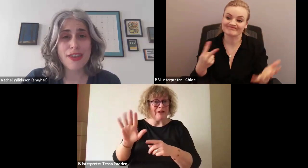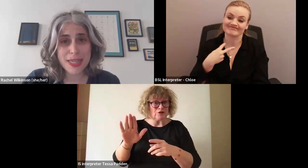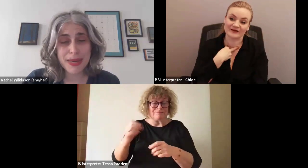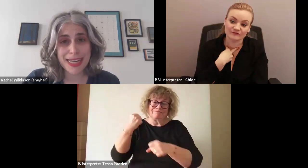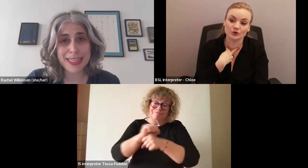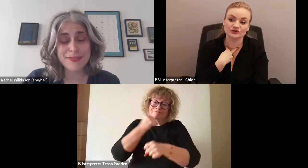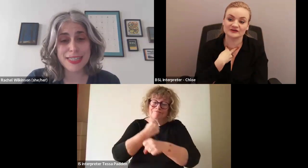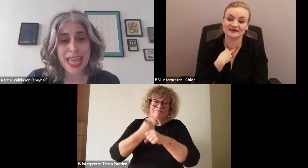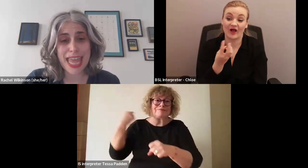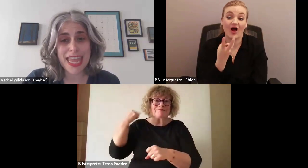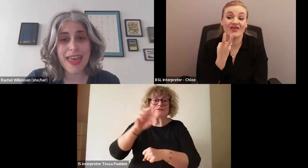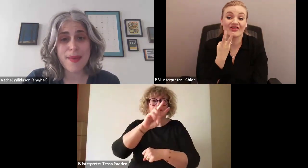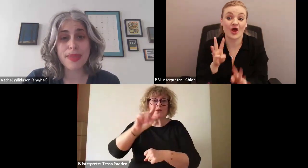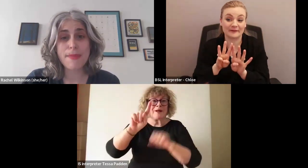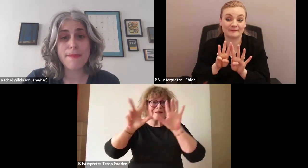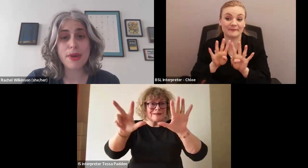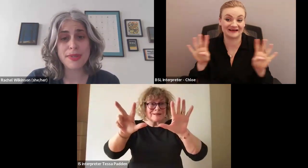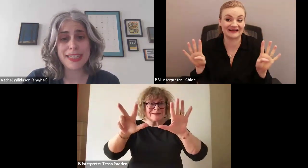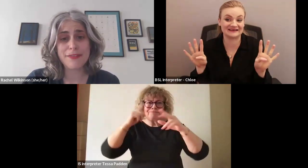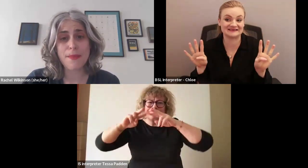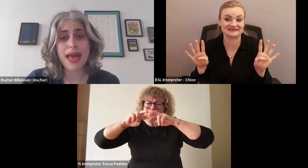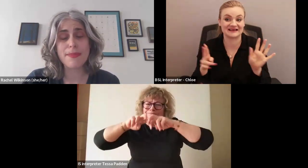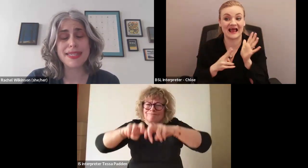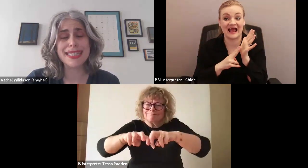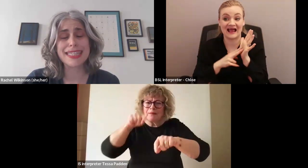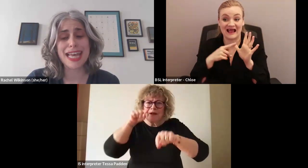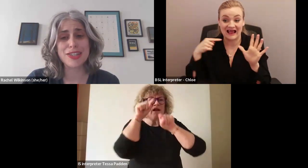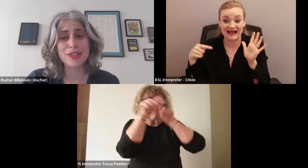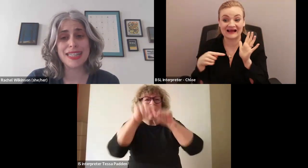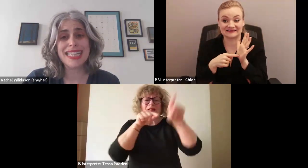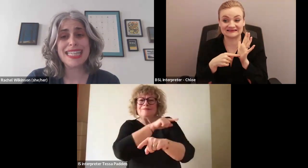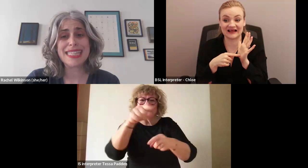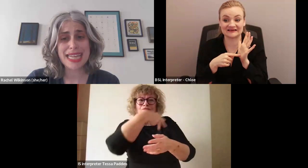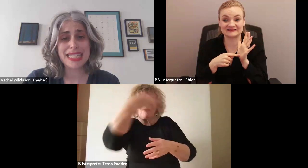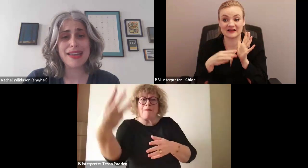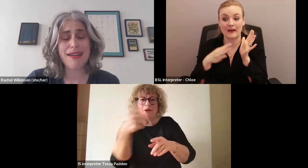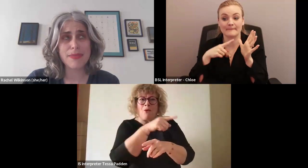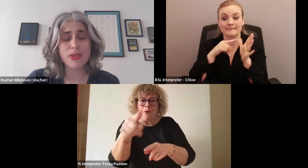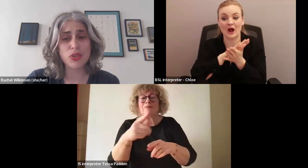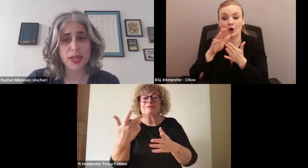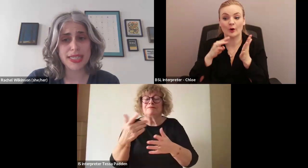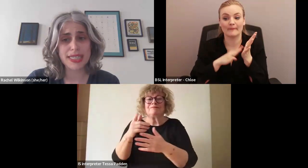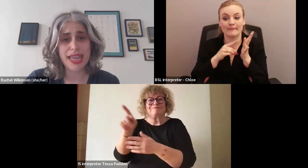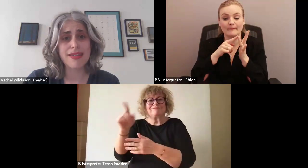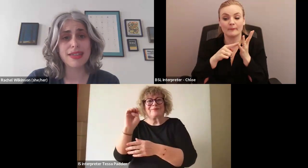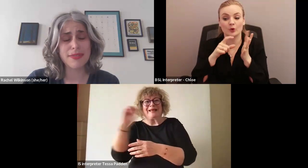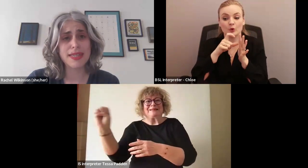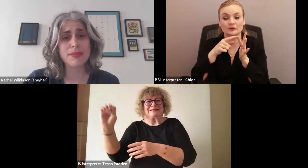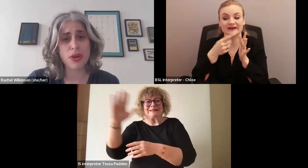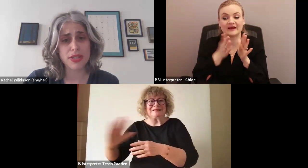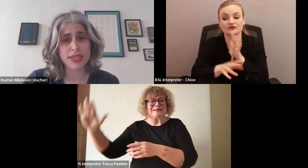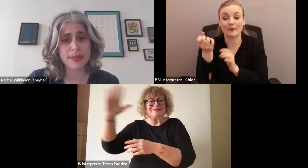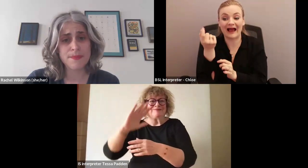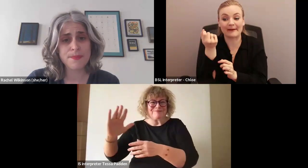Unfortunately, our third panelist for today, Matt Mahundi from Amnesty International, is sadly unable to join us today and